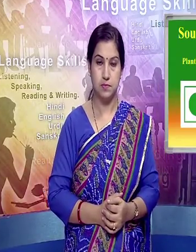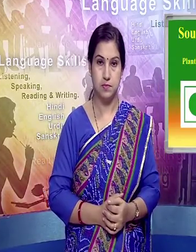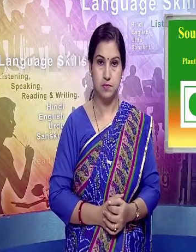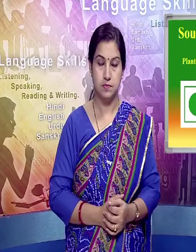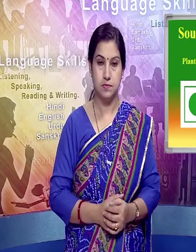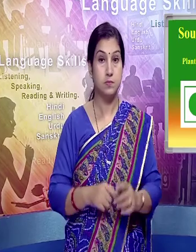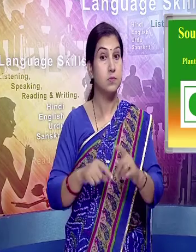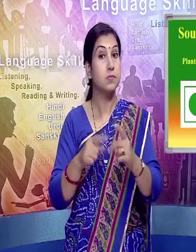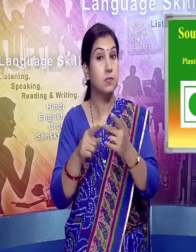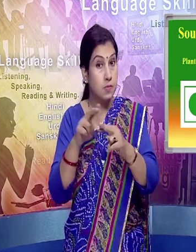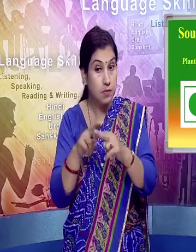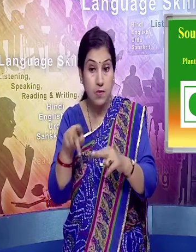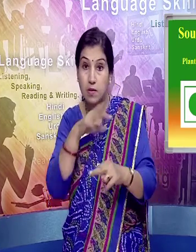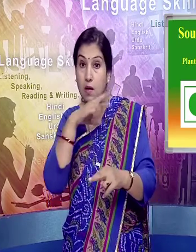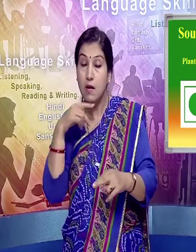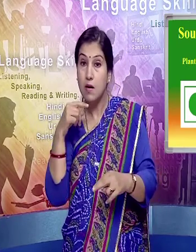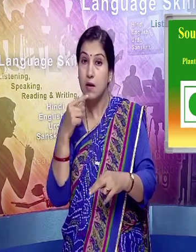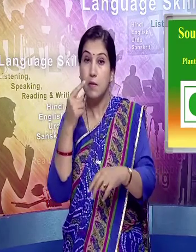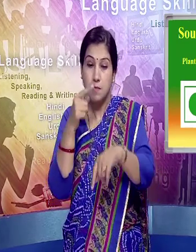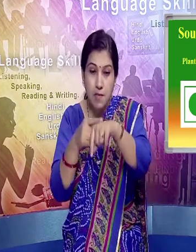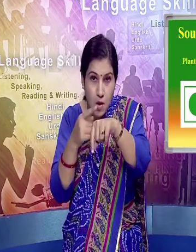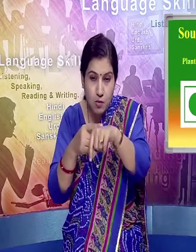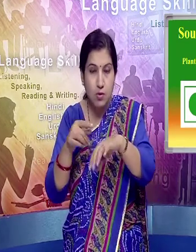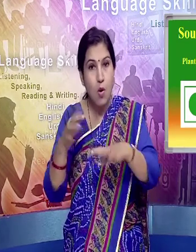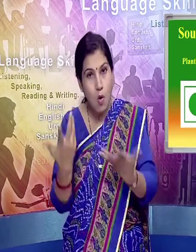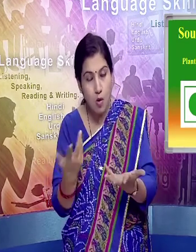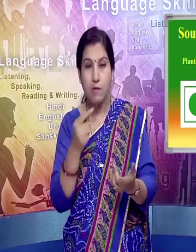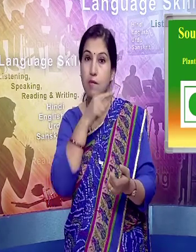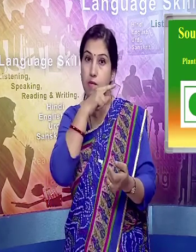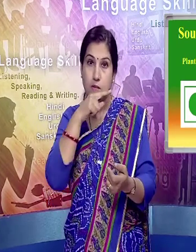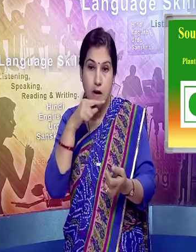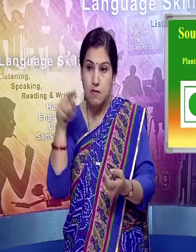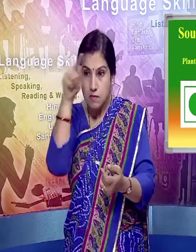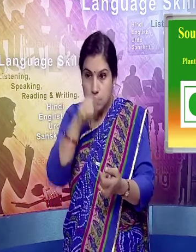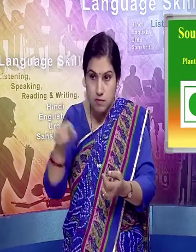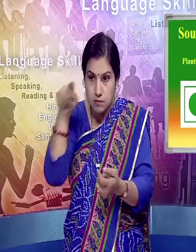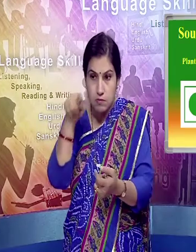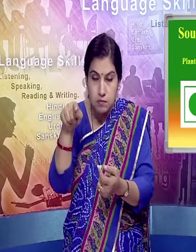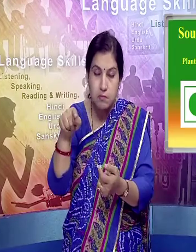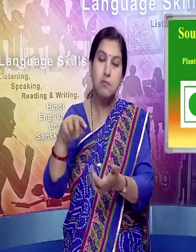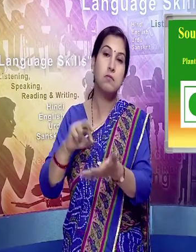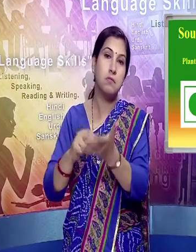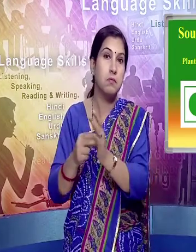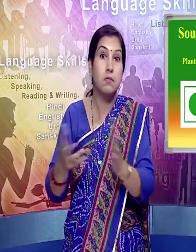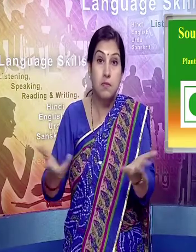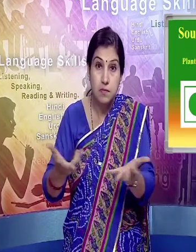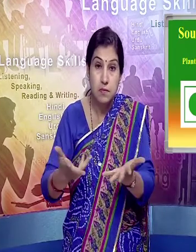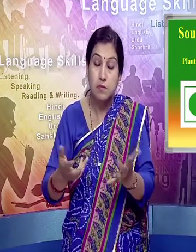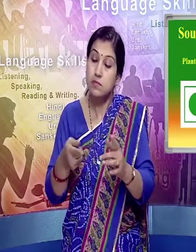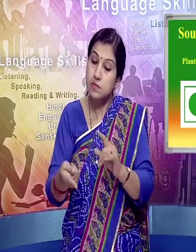And if the color is brown or red, then it is said that it is obtained from